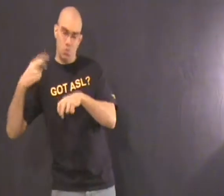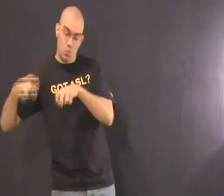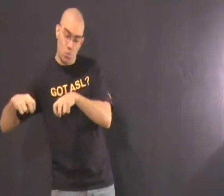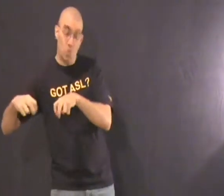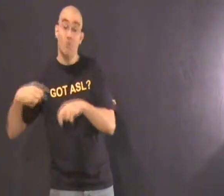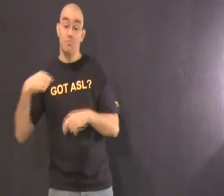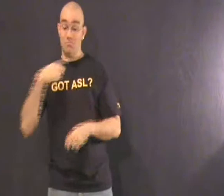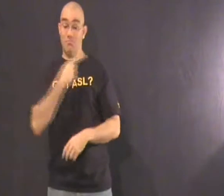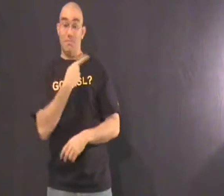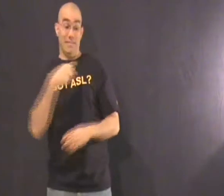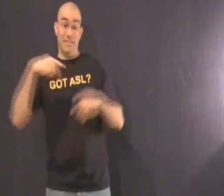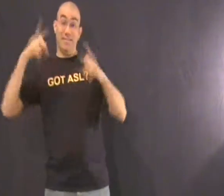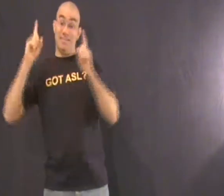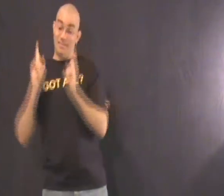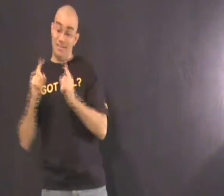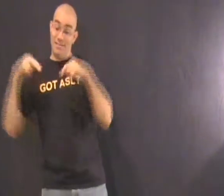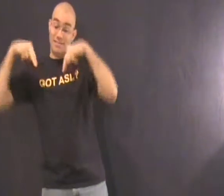We were on either side of the counter.